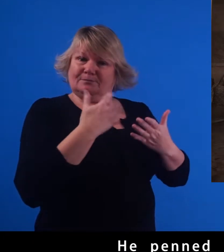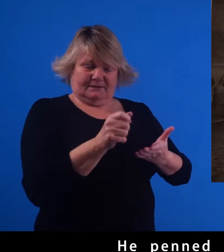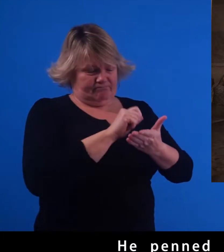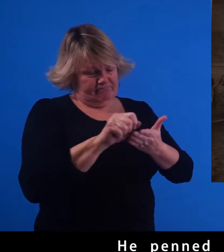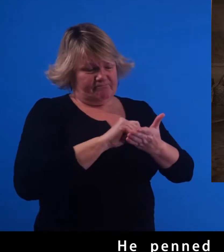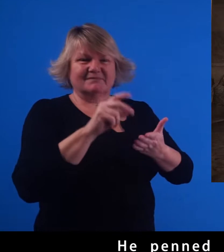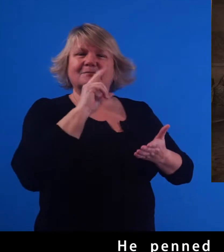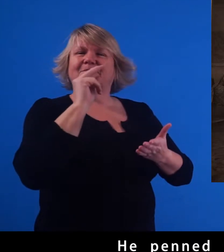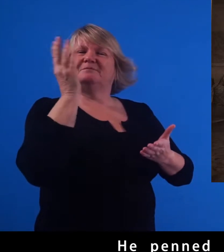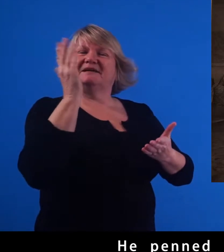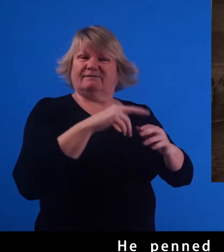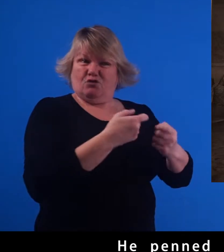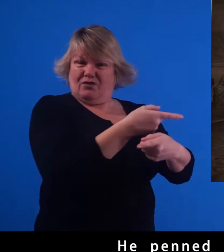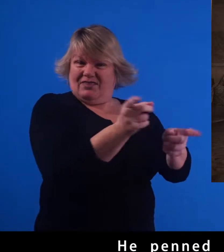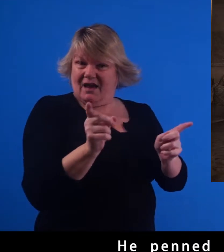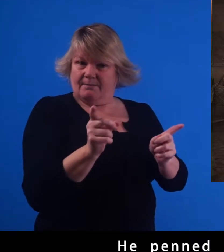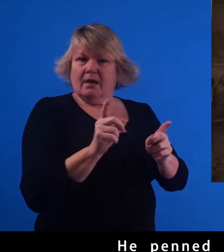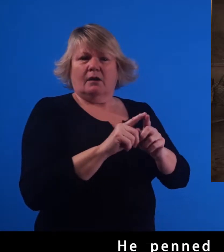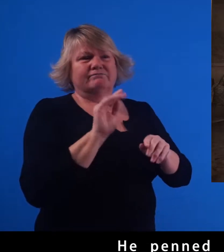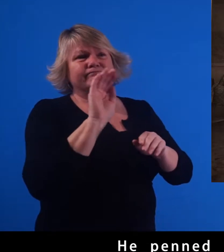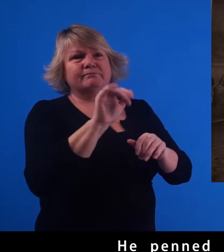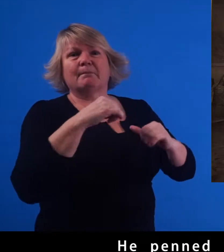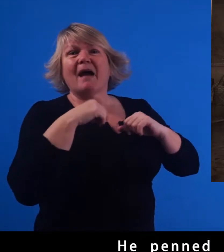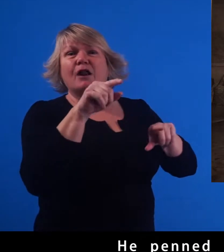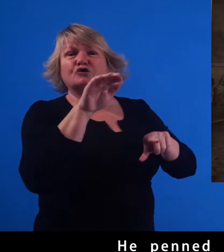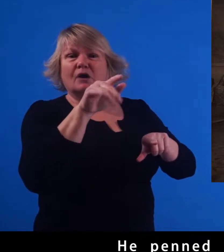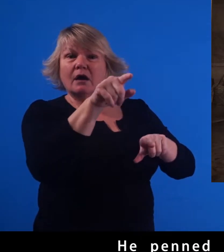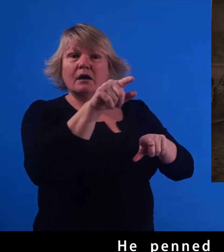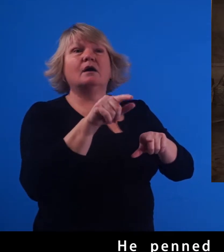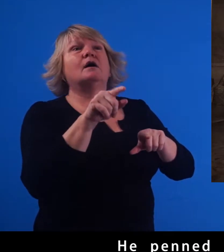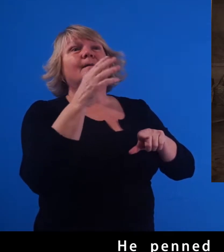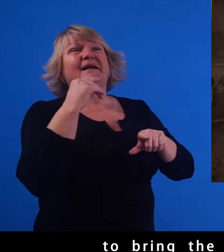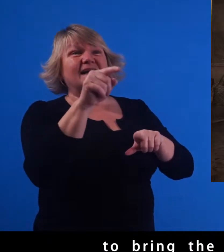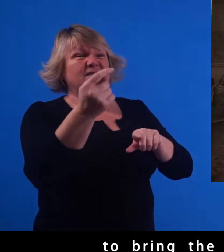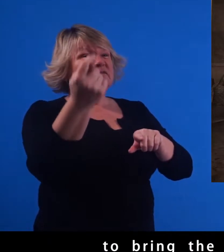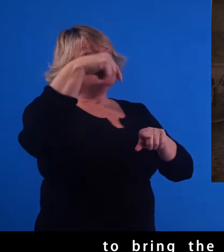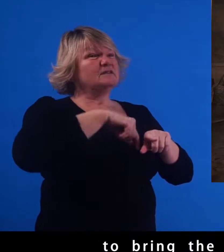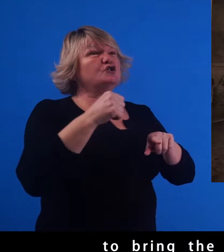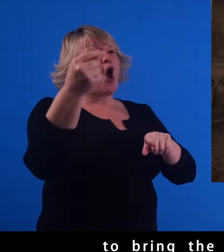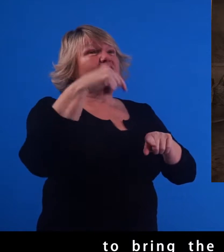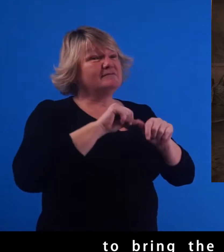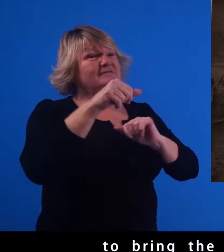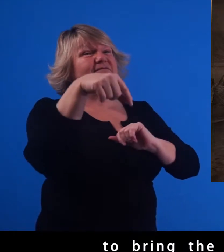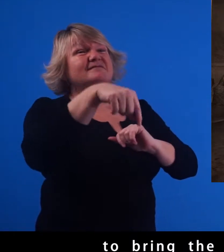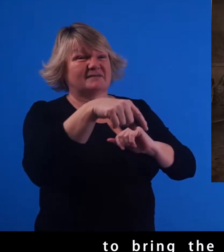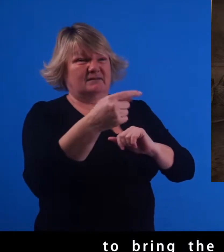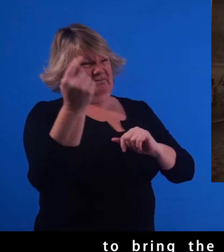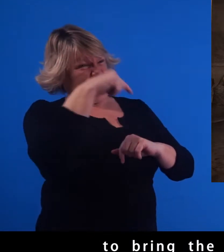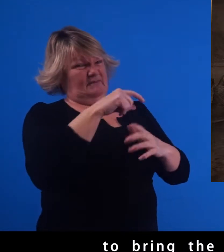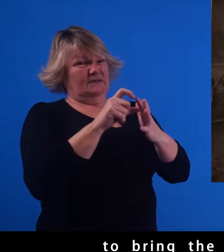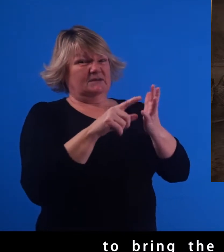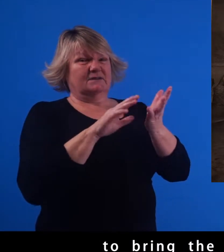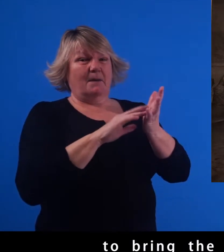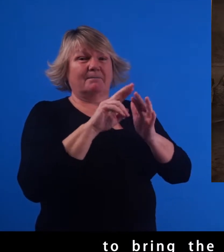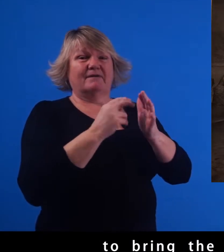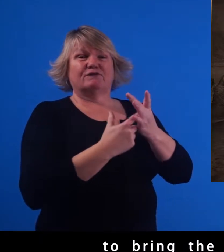He penned speeches for them and convinced their manager to bring the company to perform in Dumfries on